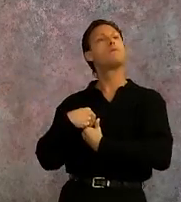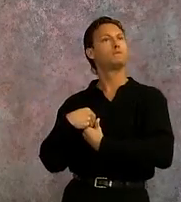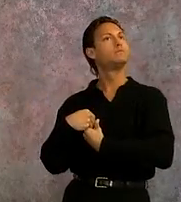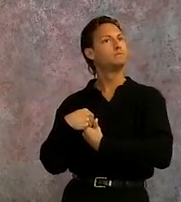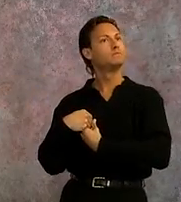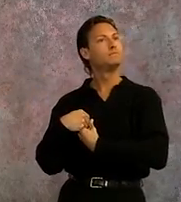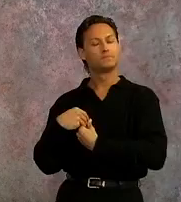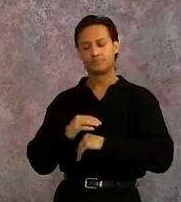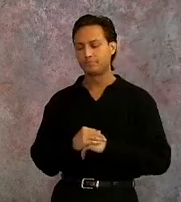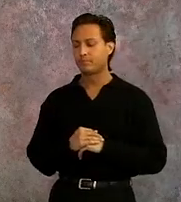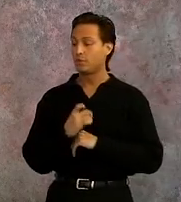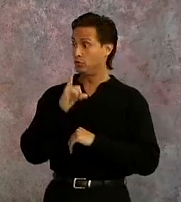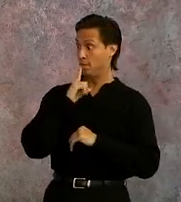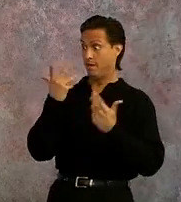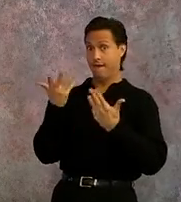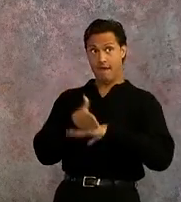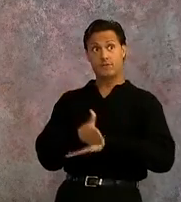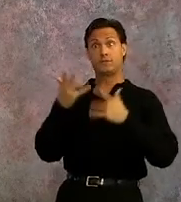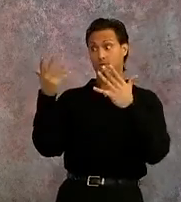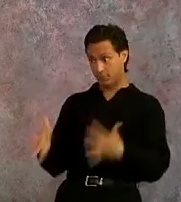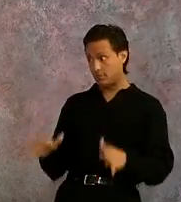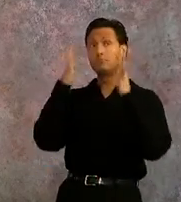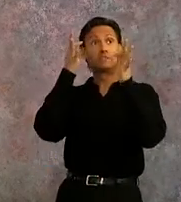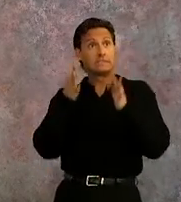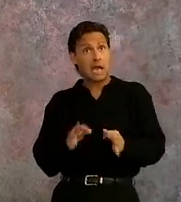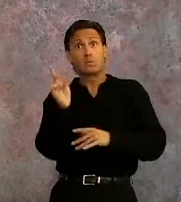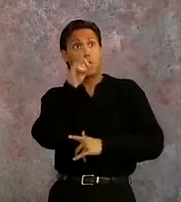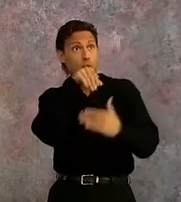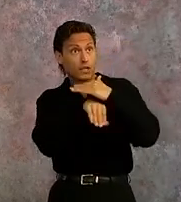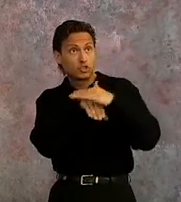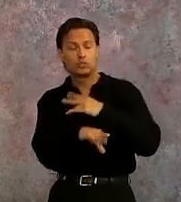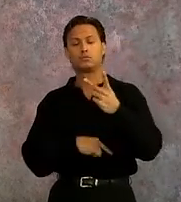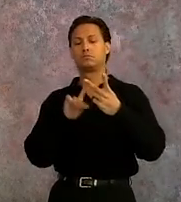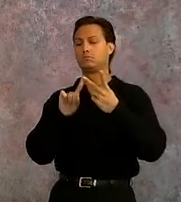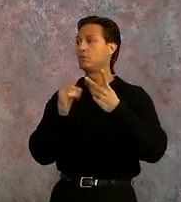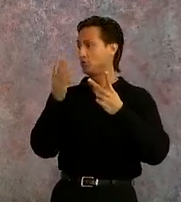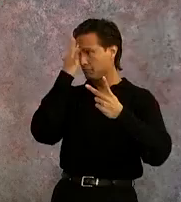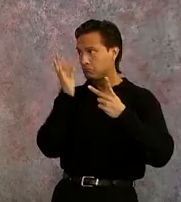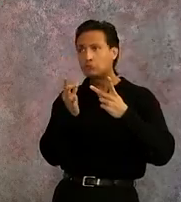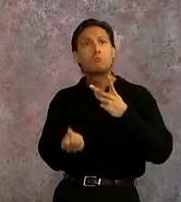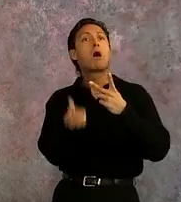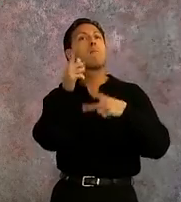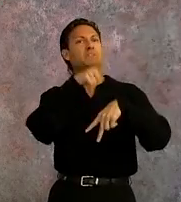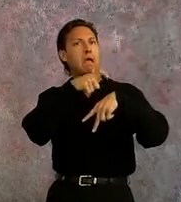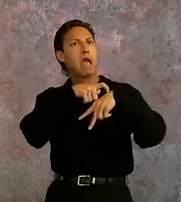planning. So once you've got your entry point picked out, you're comfortable with the amount of time you're going to be spending,